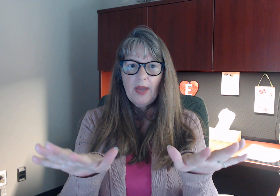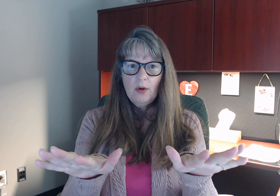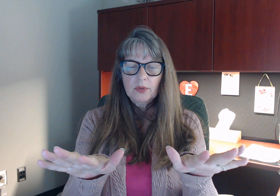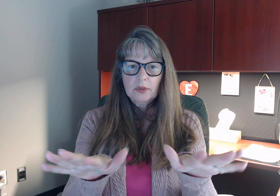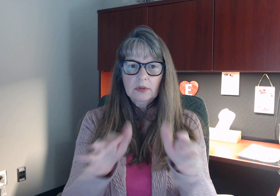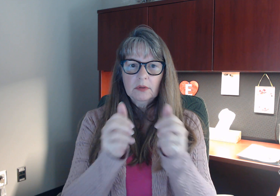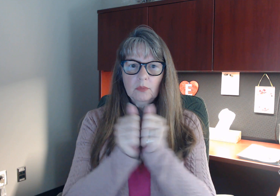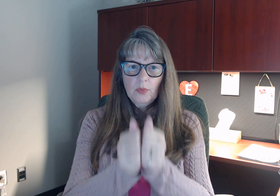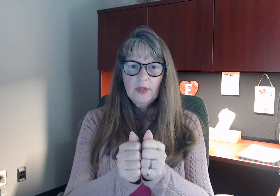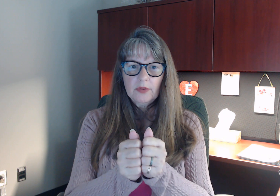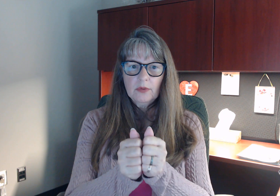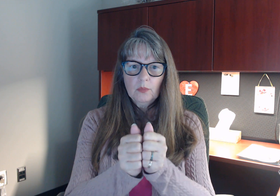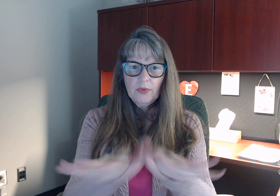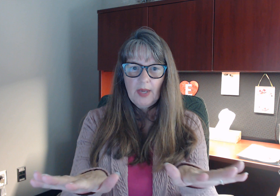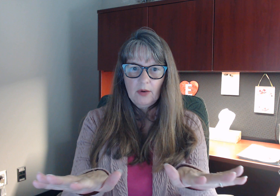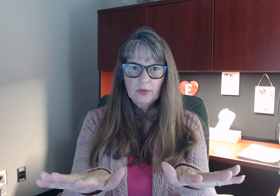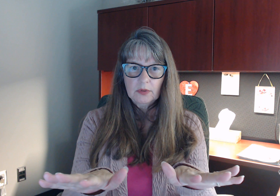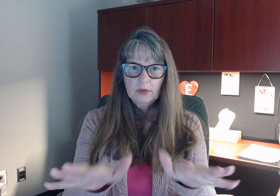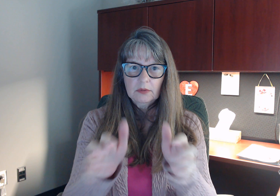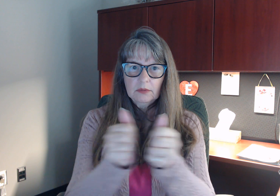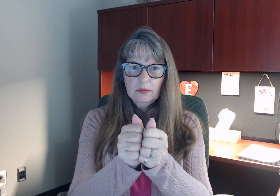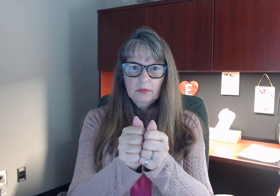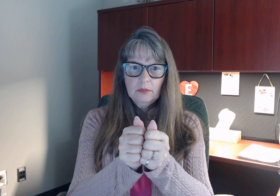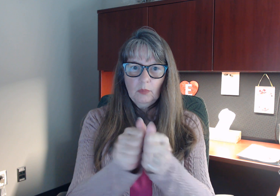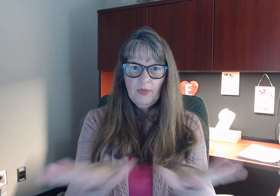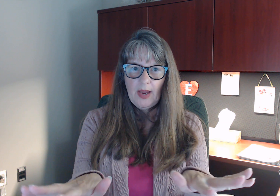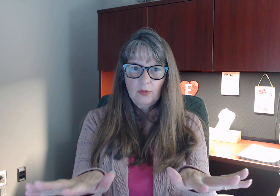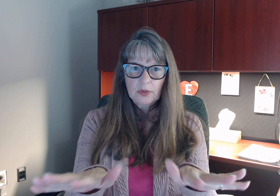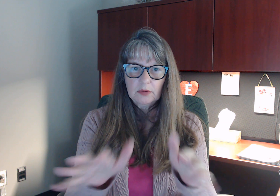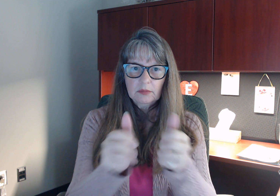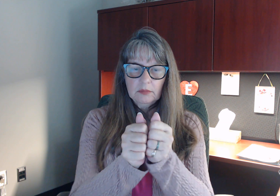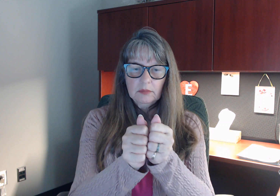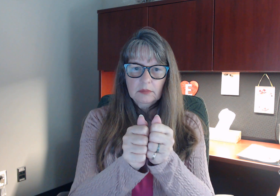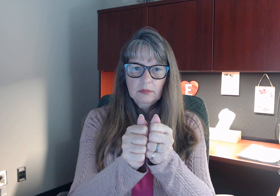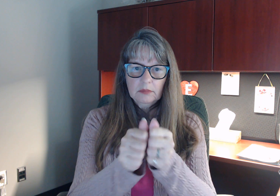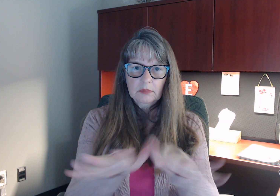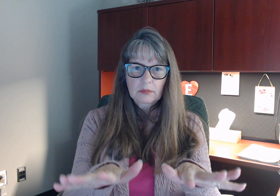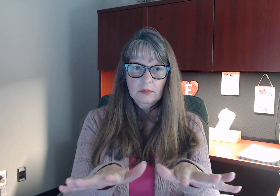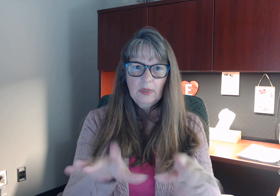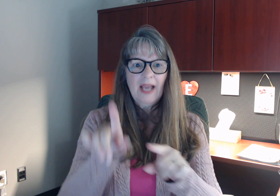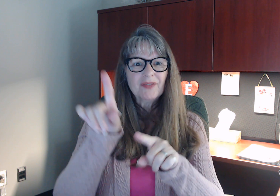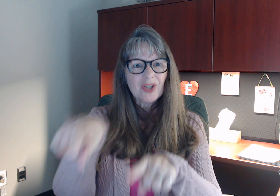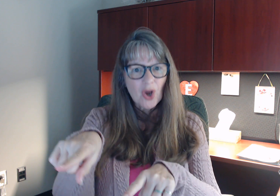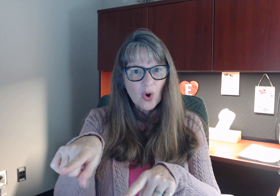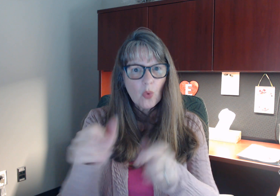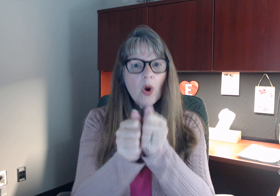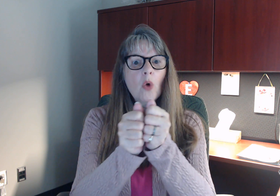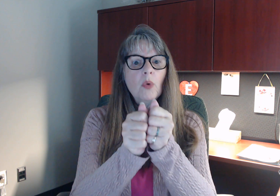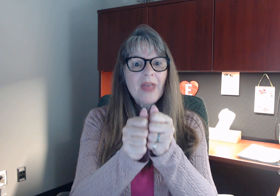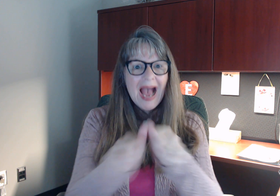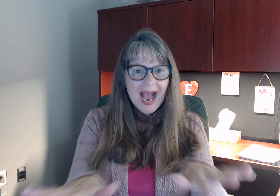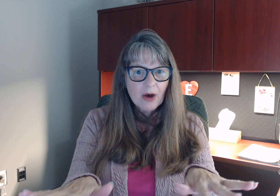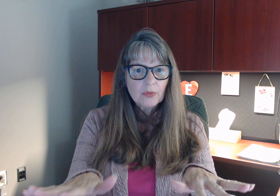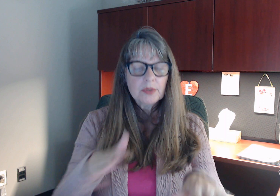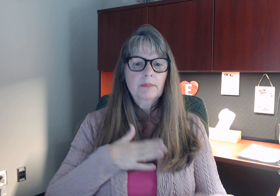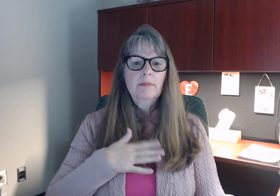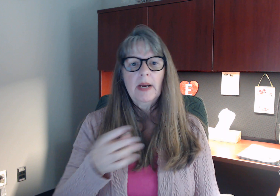without, with, without, without. I have to go without my